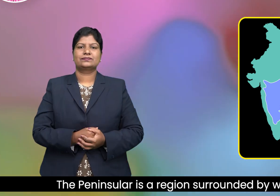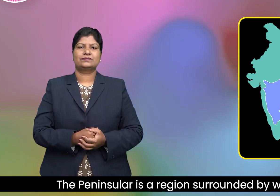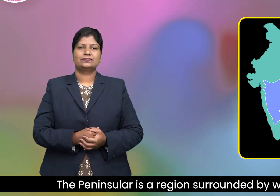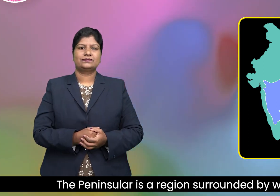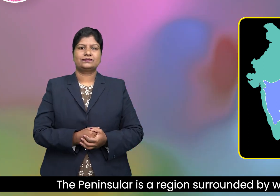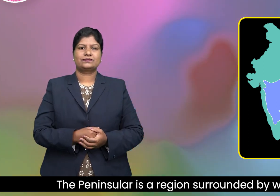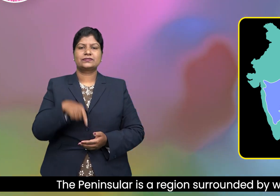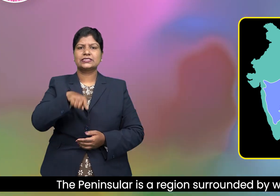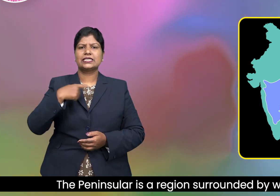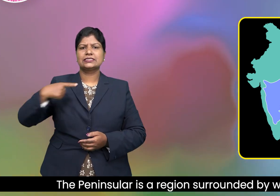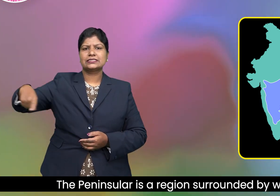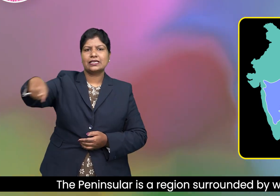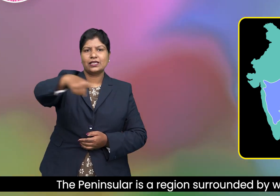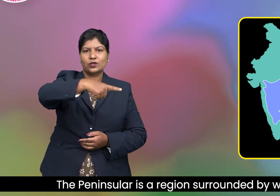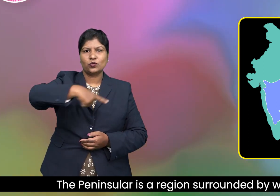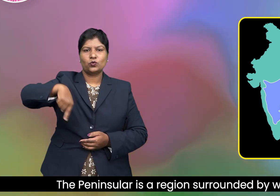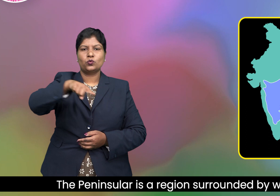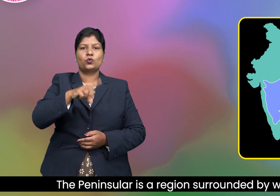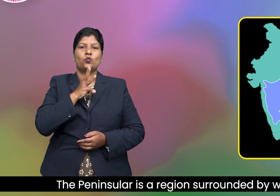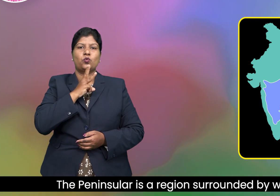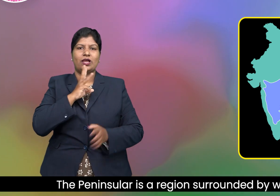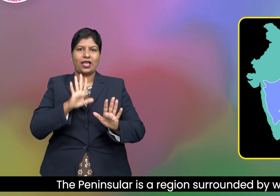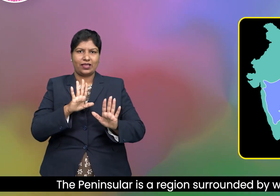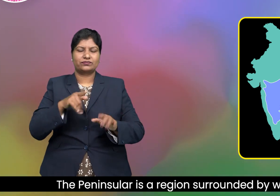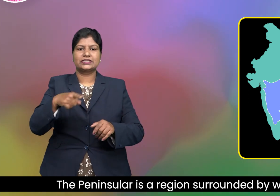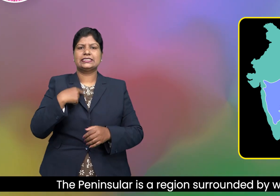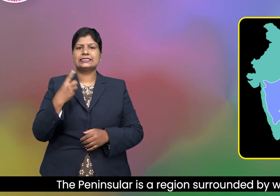surrounded by water on three sides